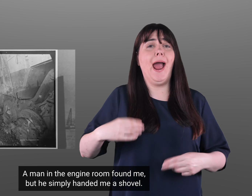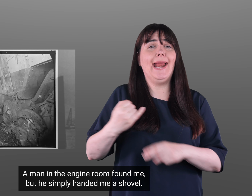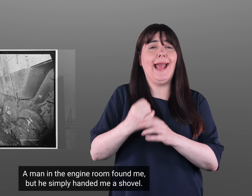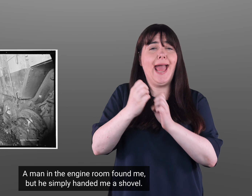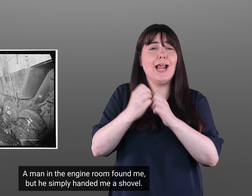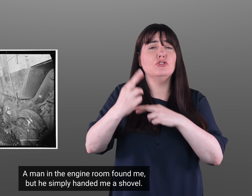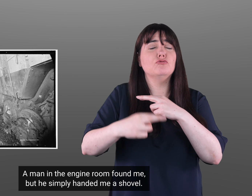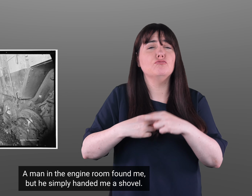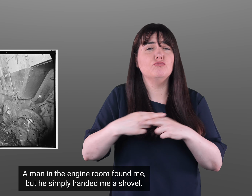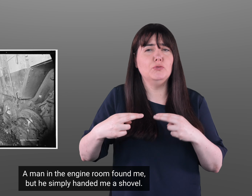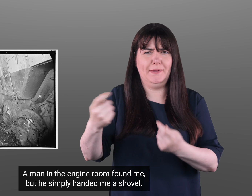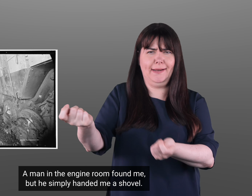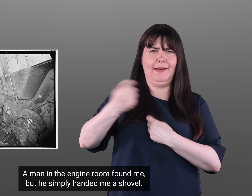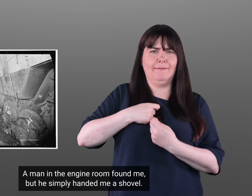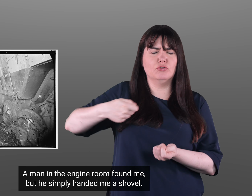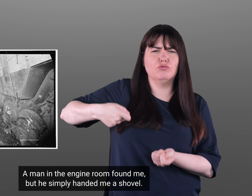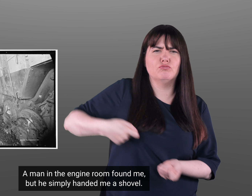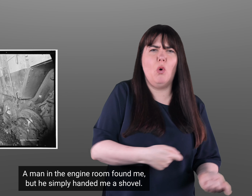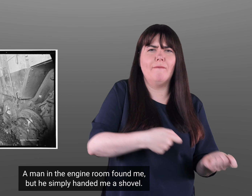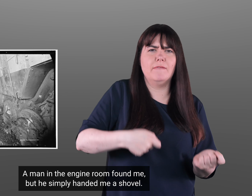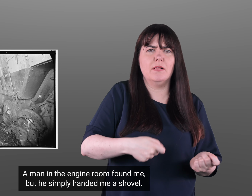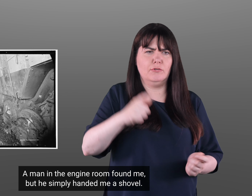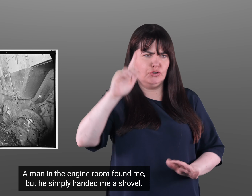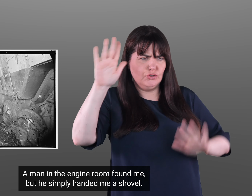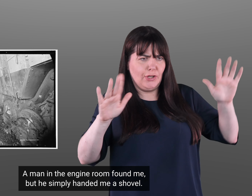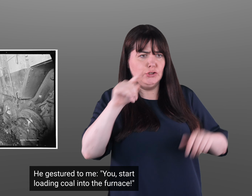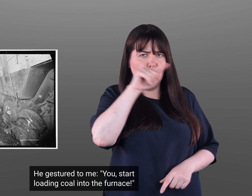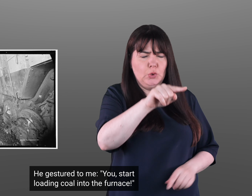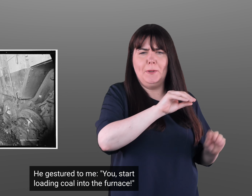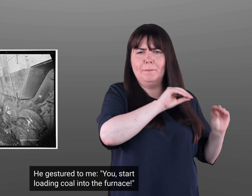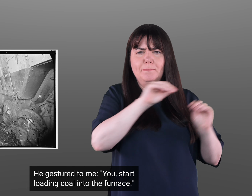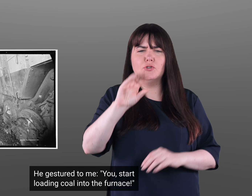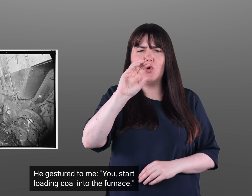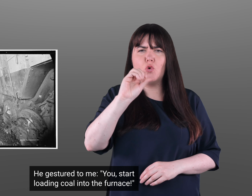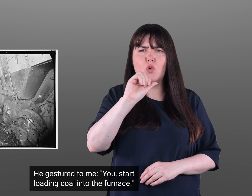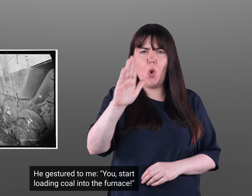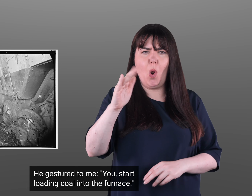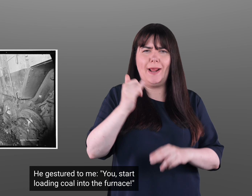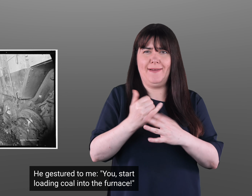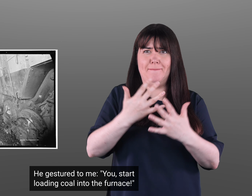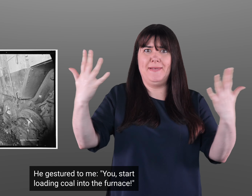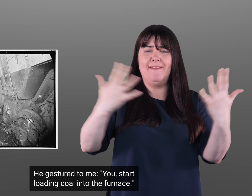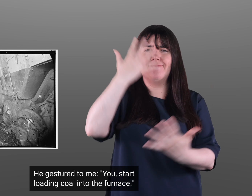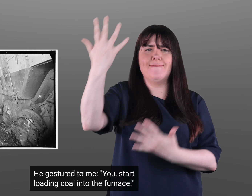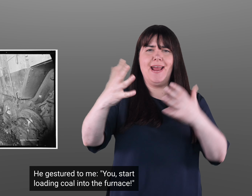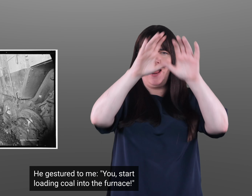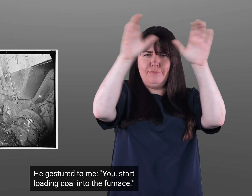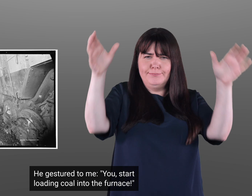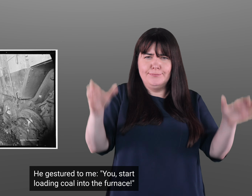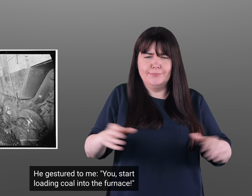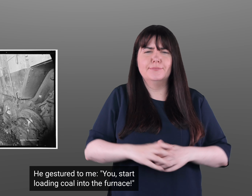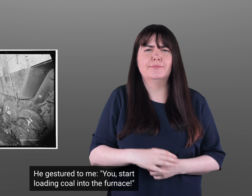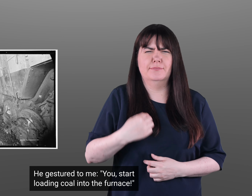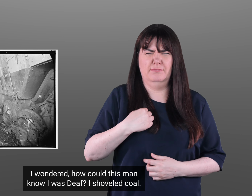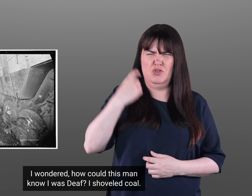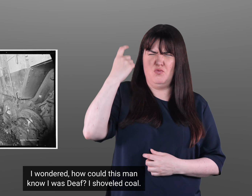A man in the engine room found me, but he simply handed me a shovel. He gestured to me, "You, start loading the coal into the furnace." I wondered,